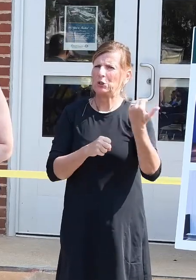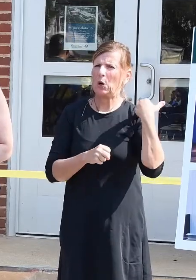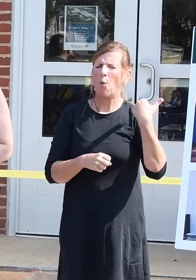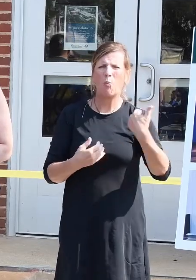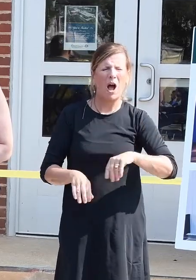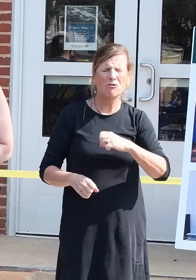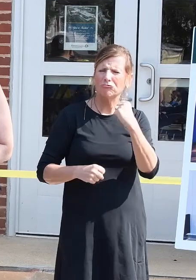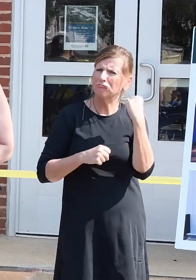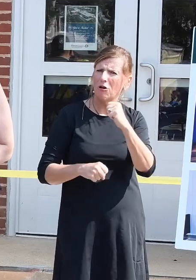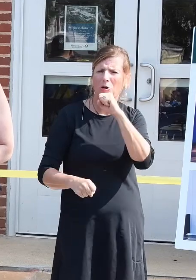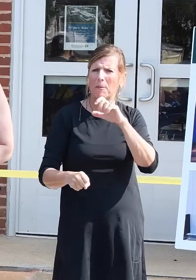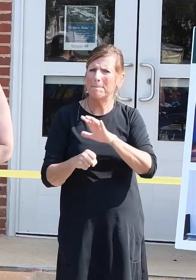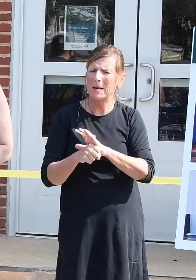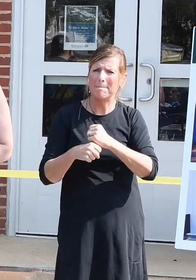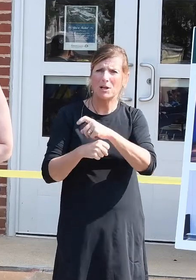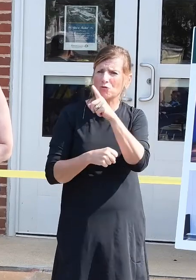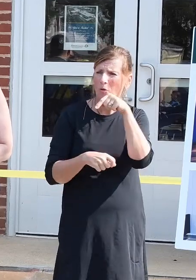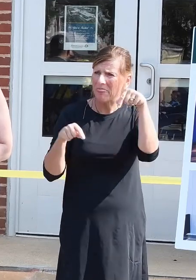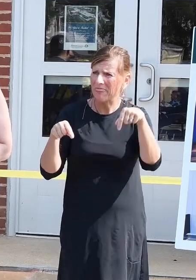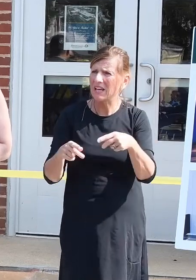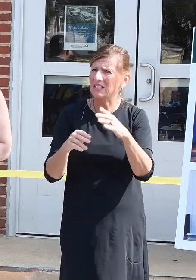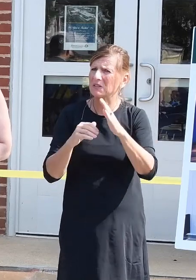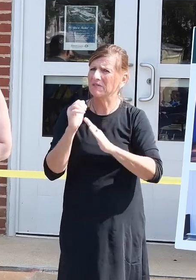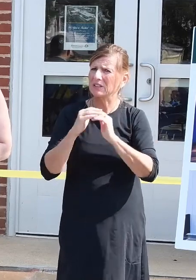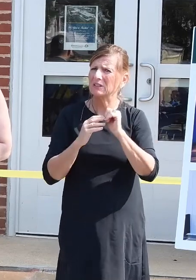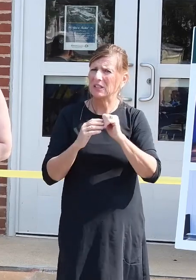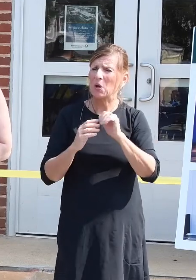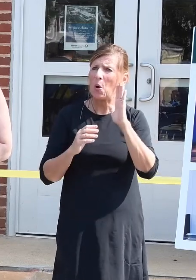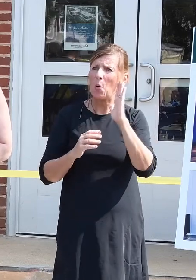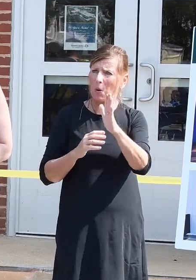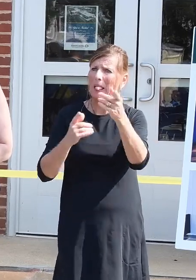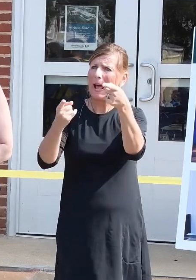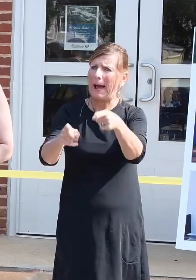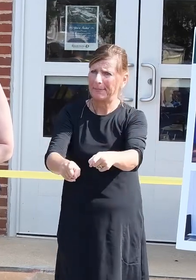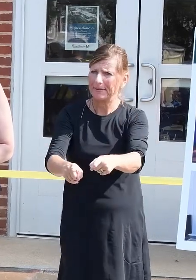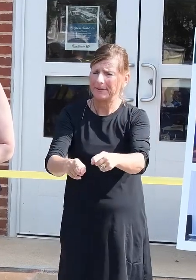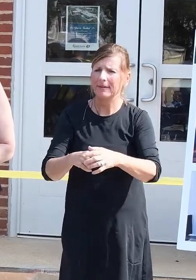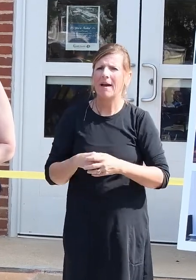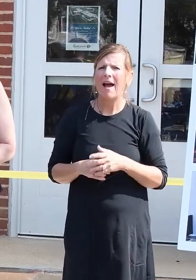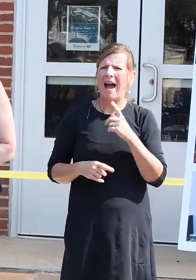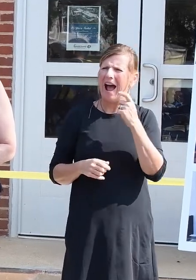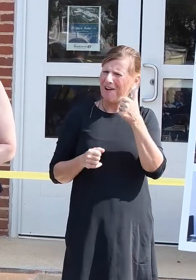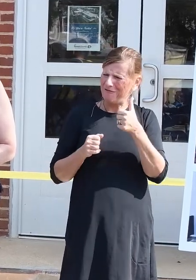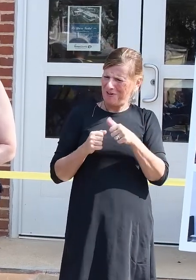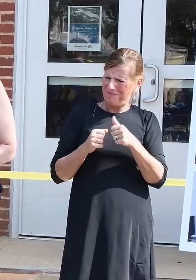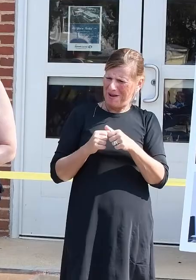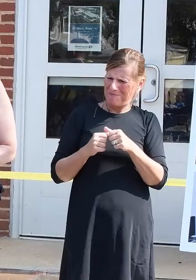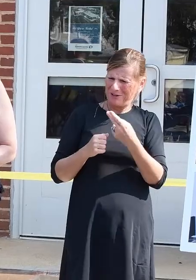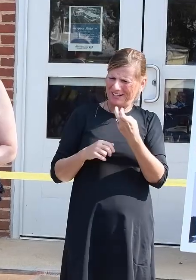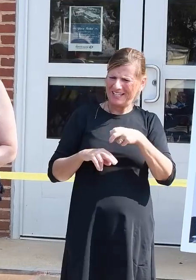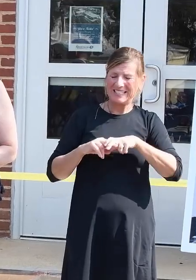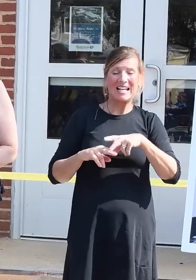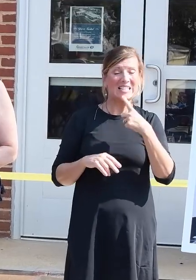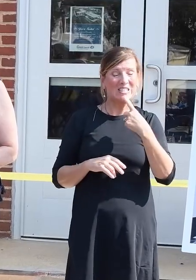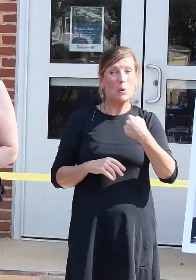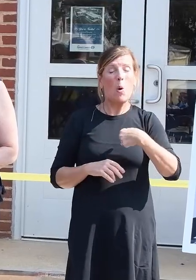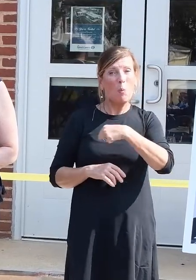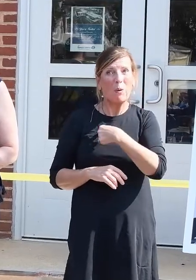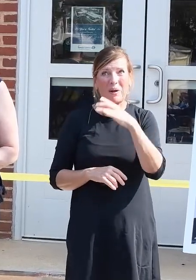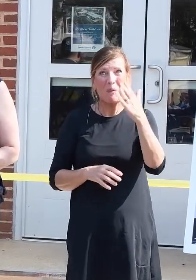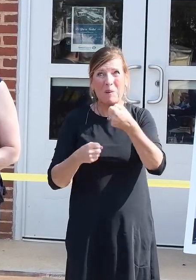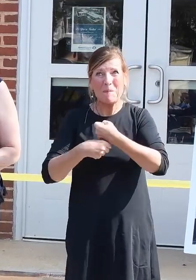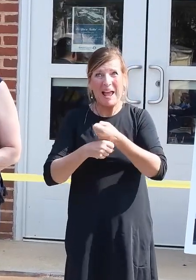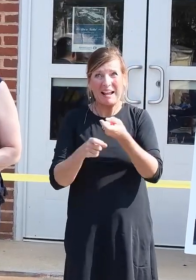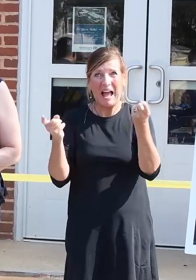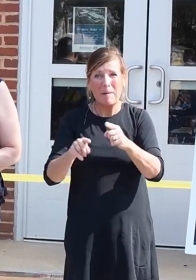to making sure that this facility would come into its current being. And I remember him sitting on this House floor saying, we are going to make this happen before